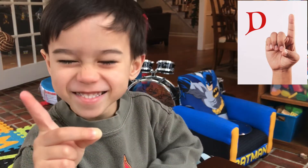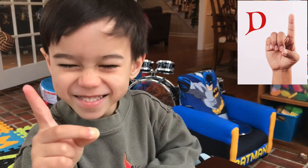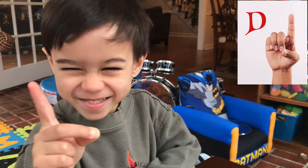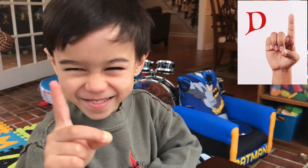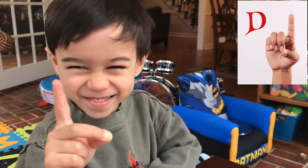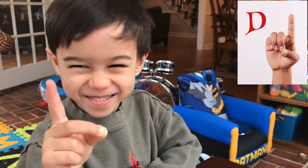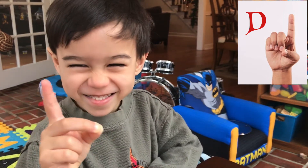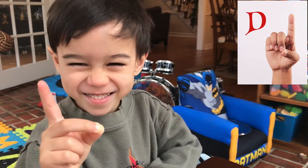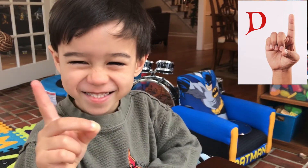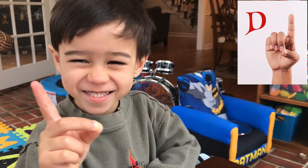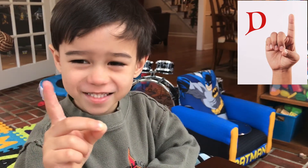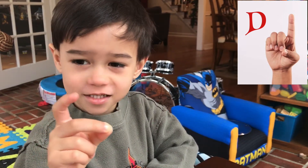Can you show me your letter D?